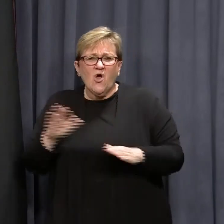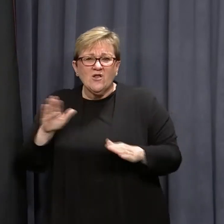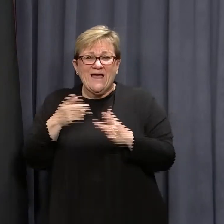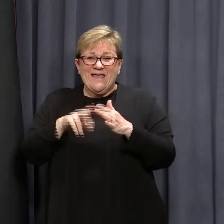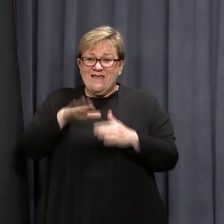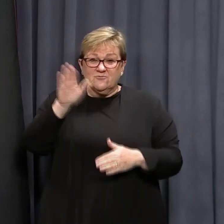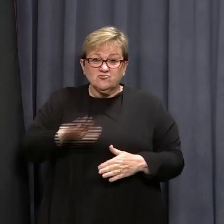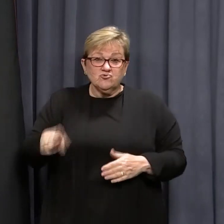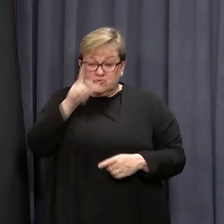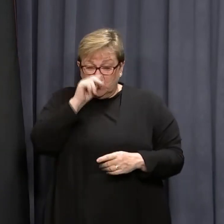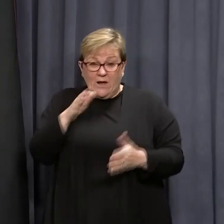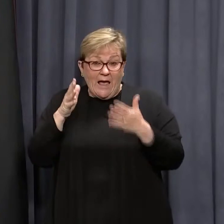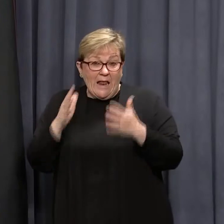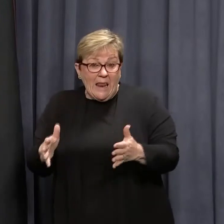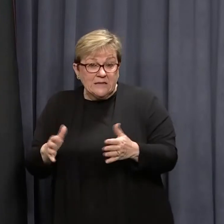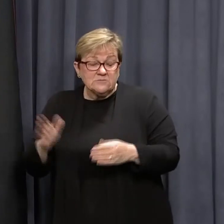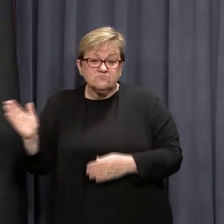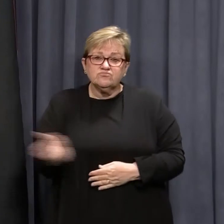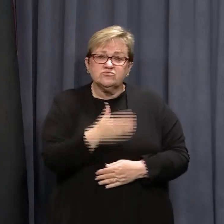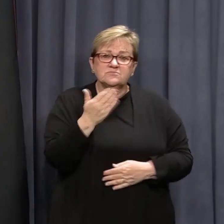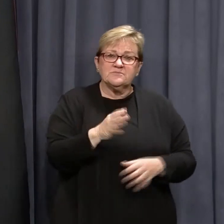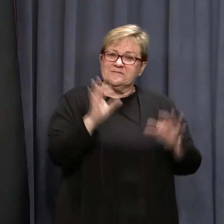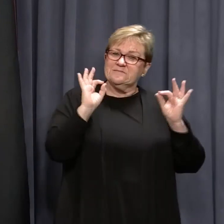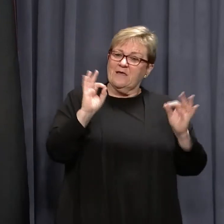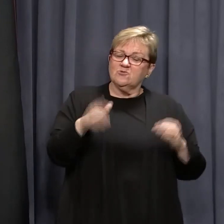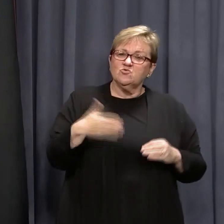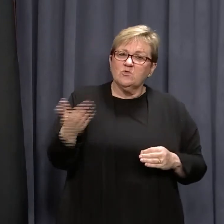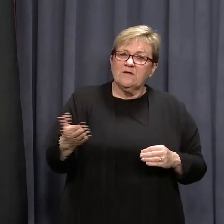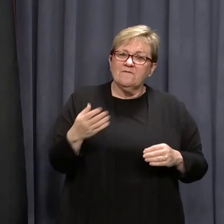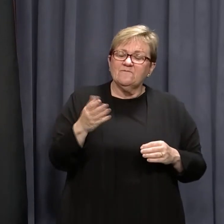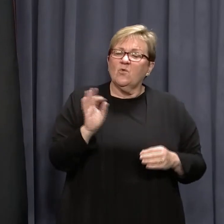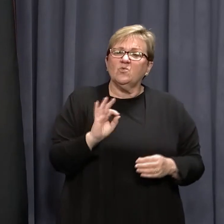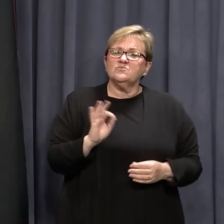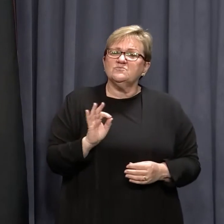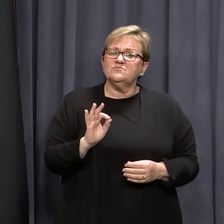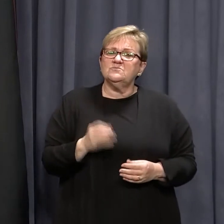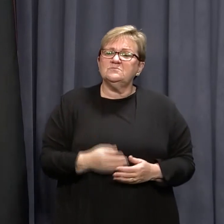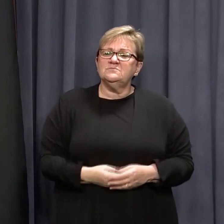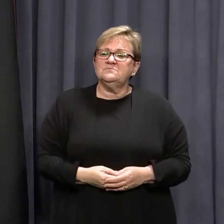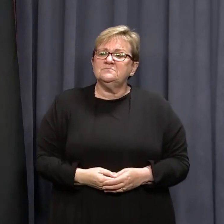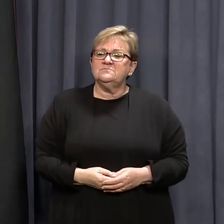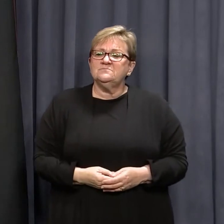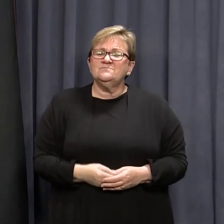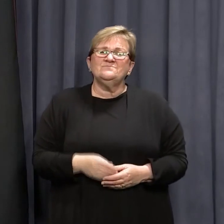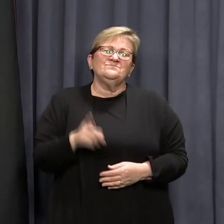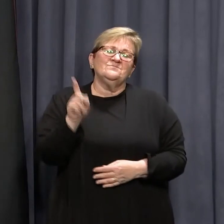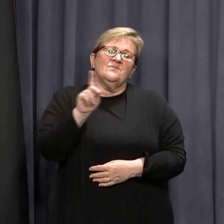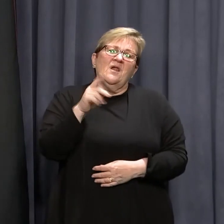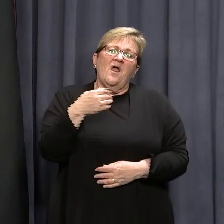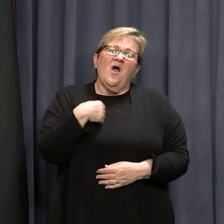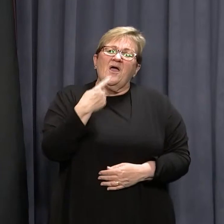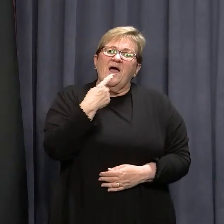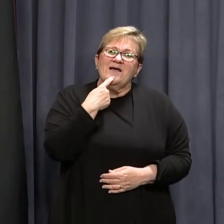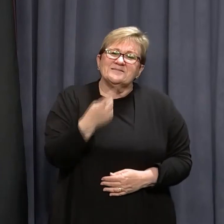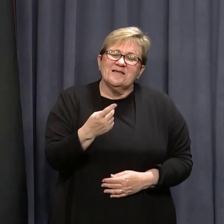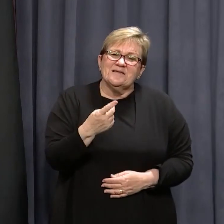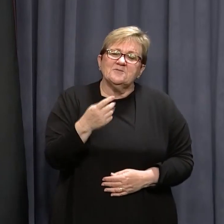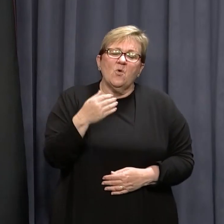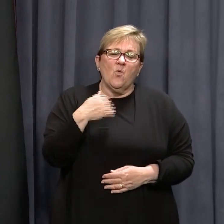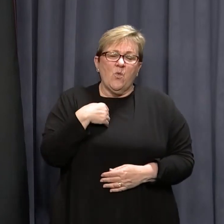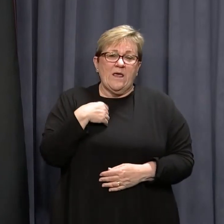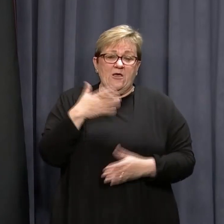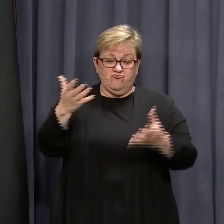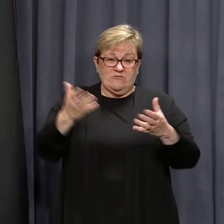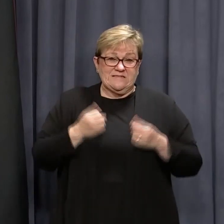children, do they get fast-tracked, or is there any special treatment for those? Look, we as I mentioned, apply a